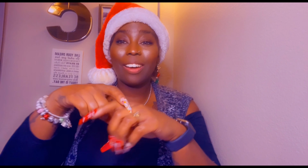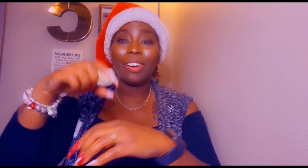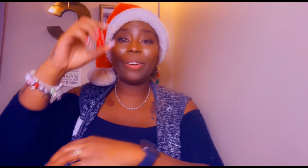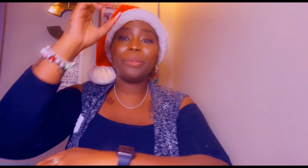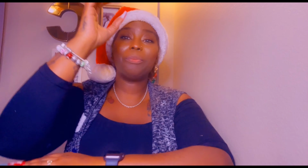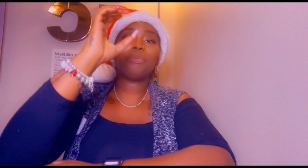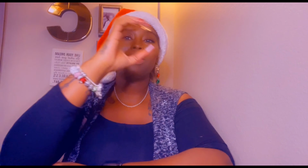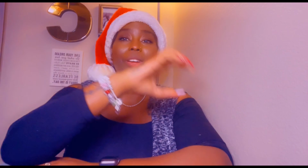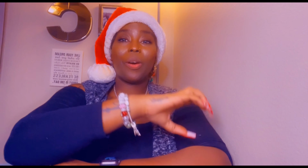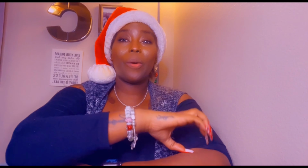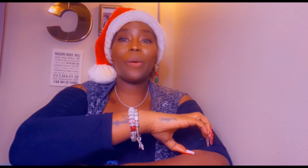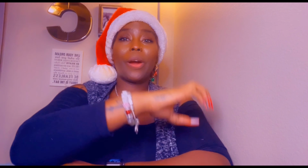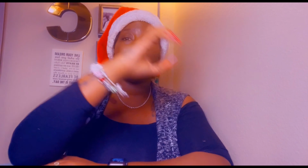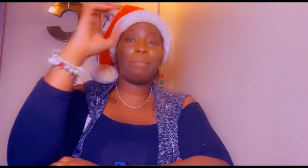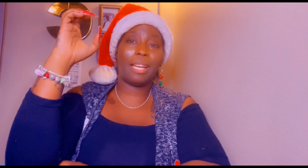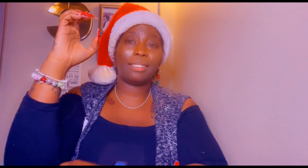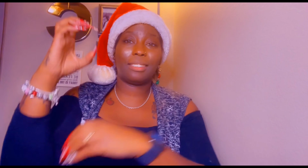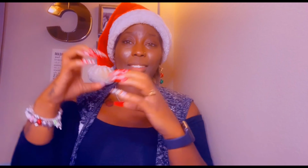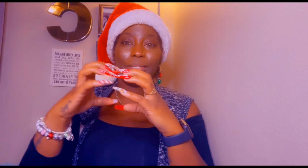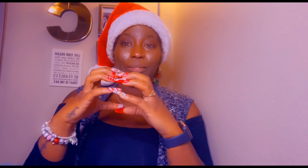So, ornaments.